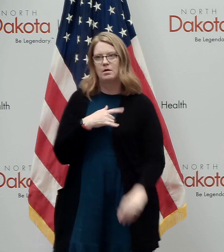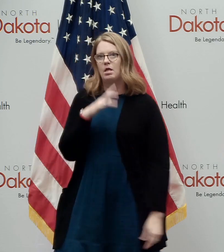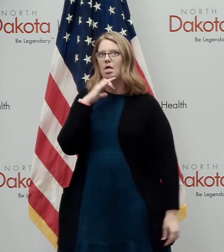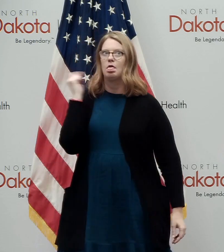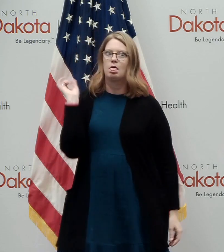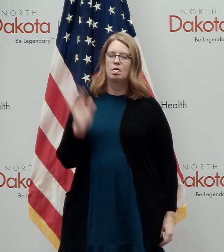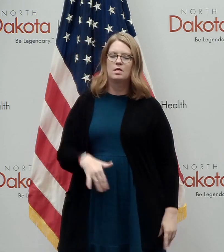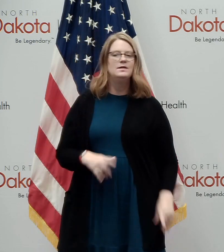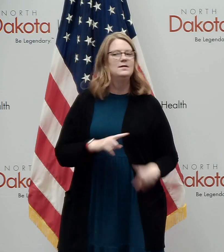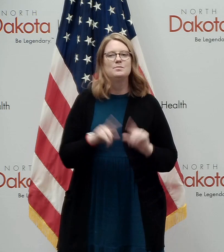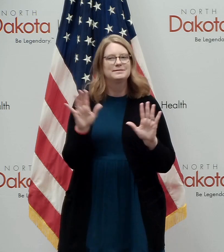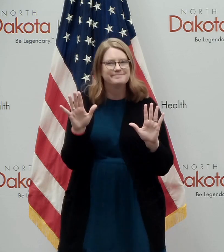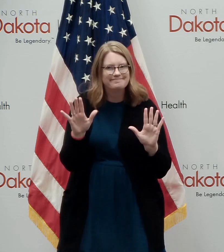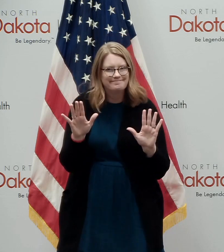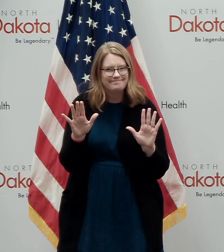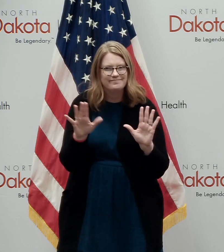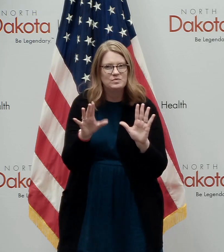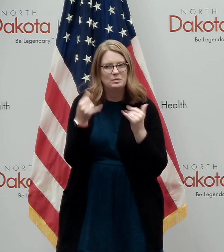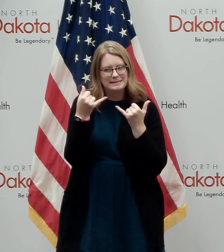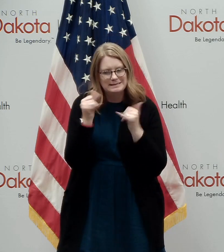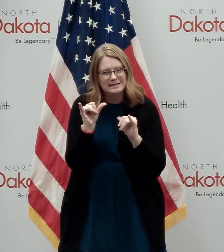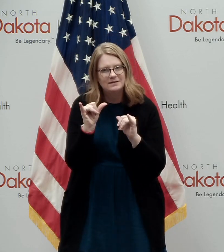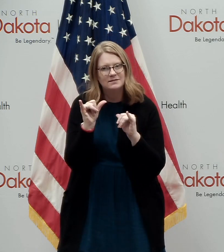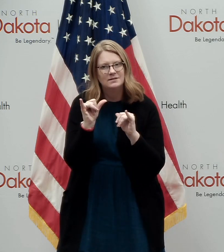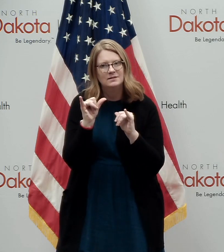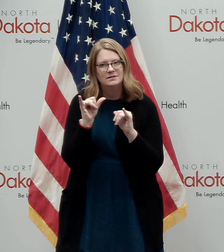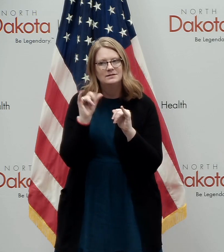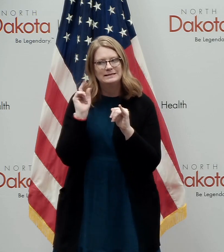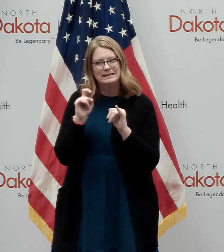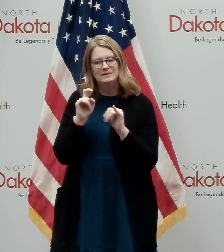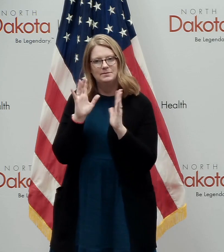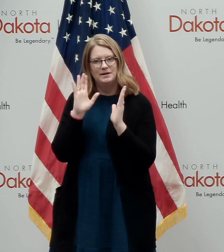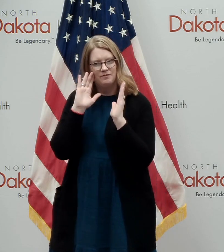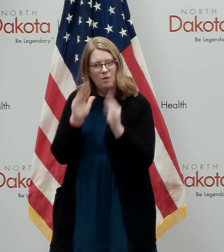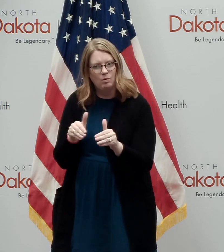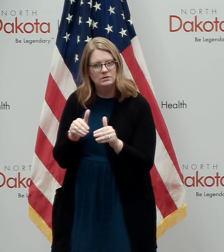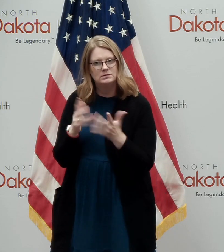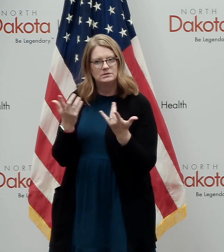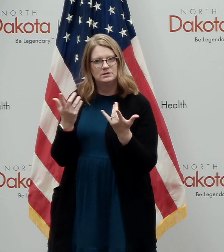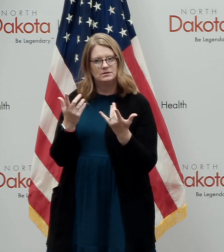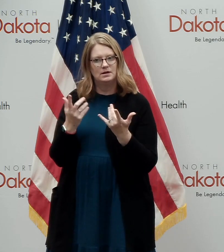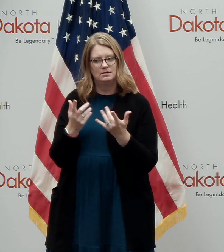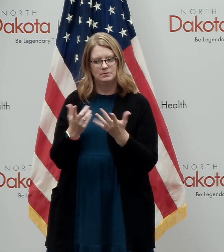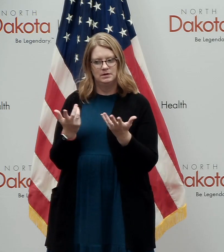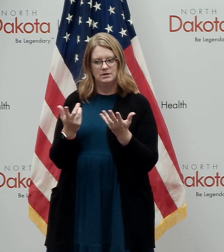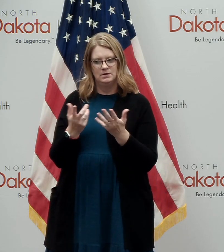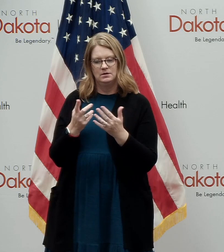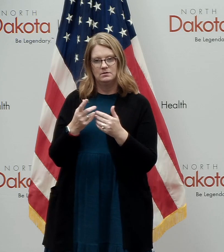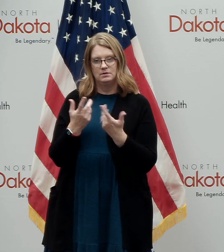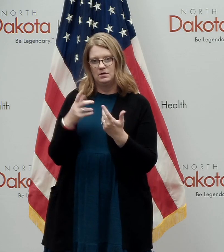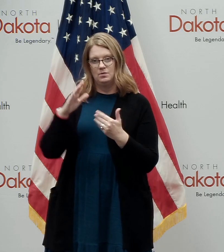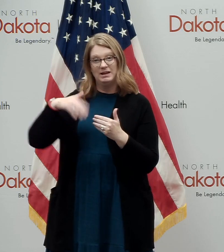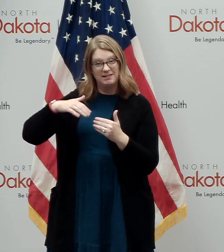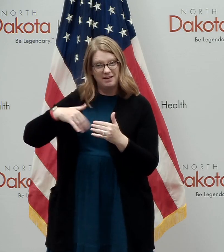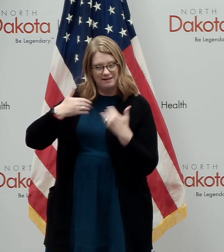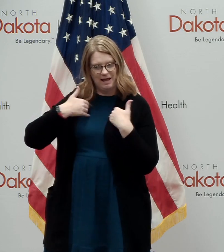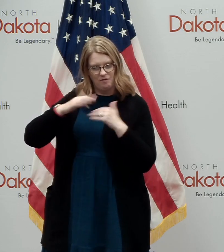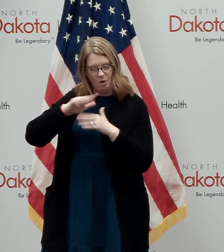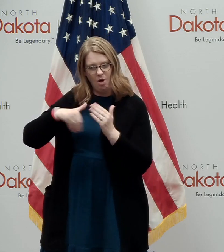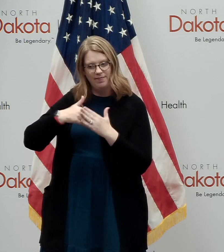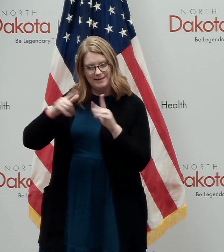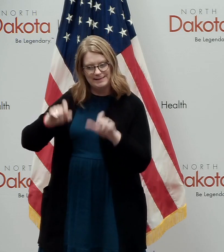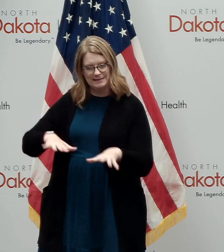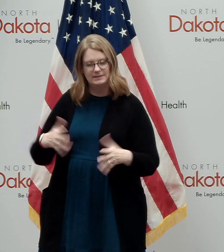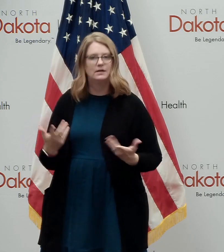at a point where we're going to have some great new mitigation tools like the testing that I referred to. So anyway, this